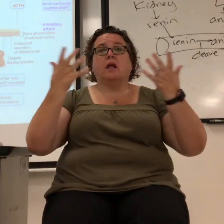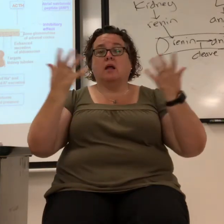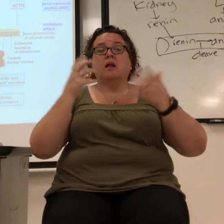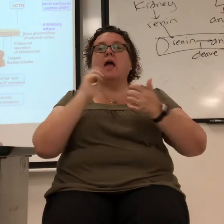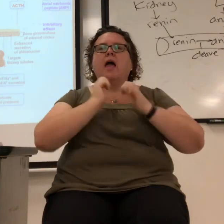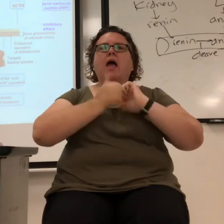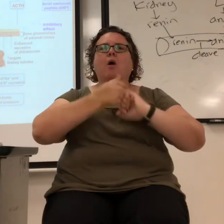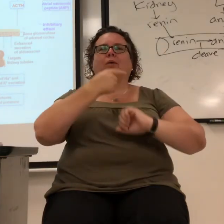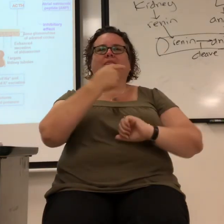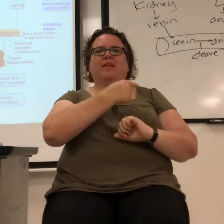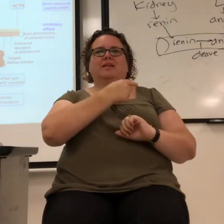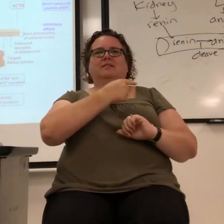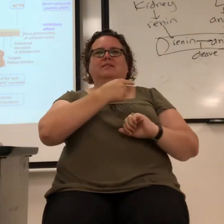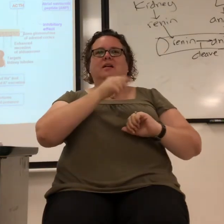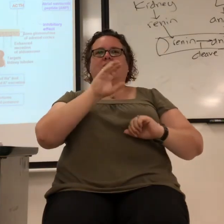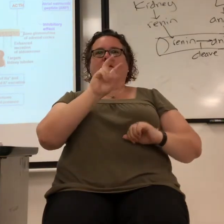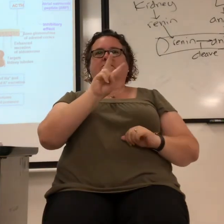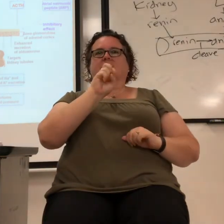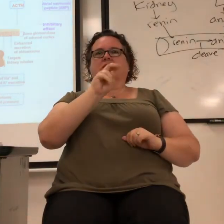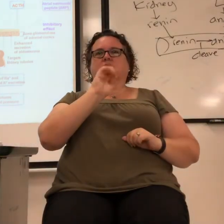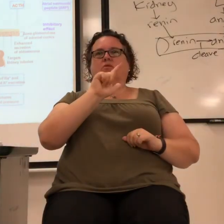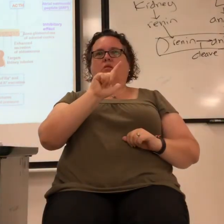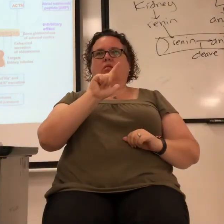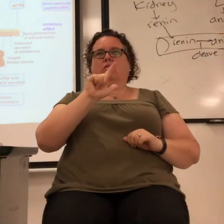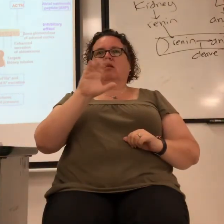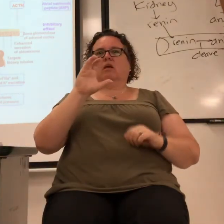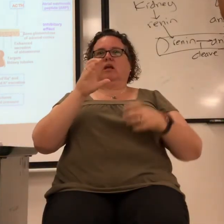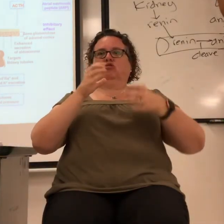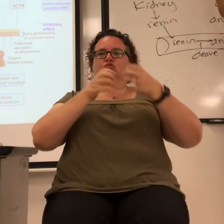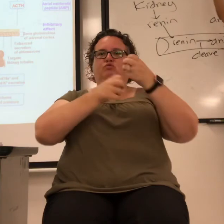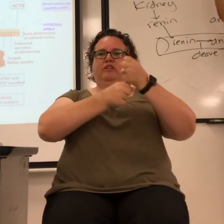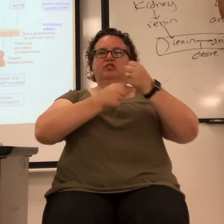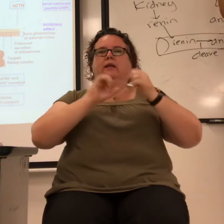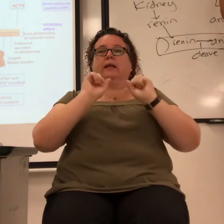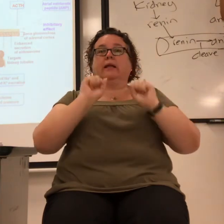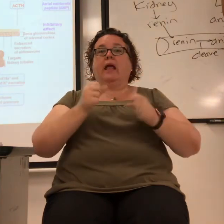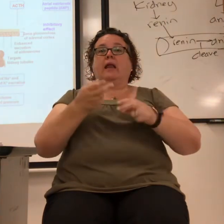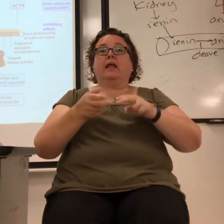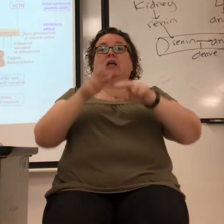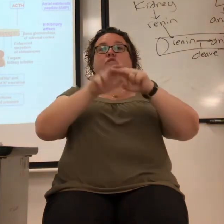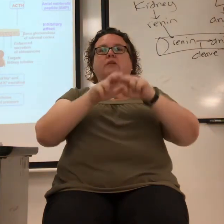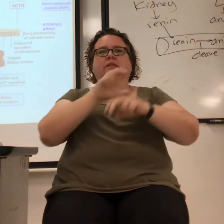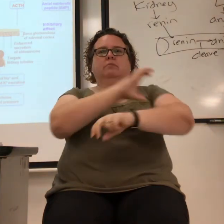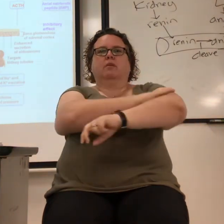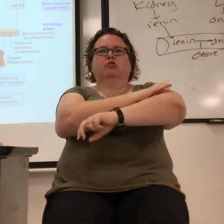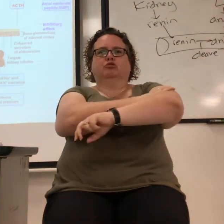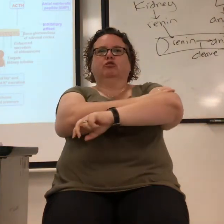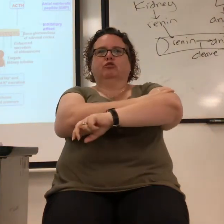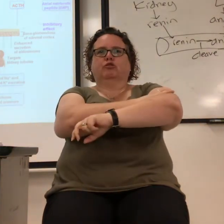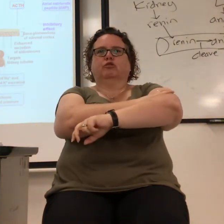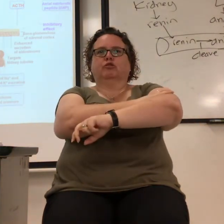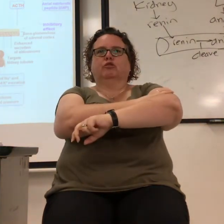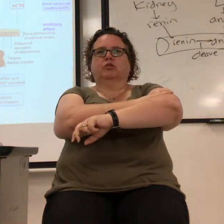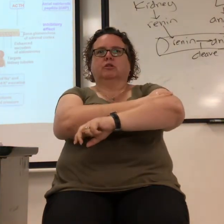how this vasoconstriction can increase BP.